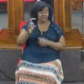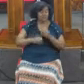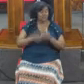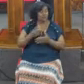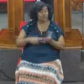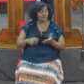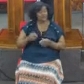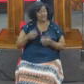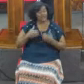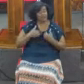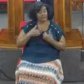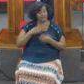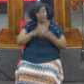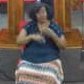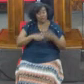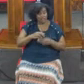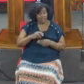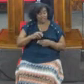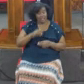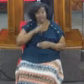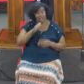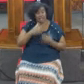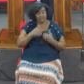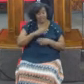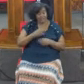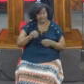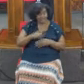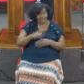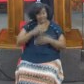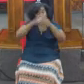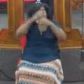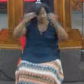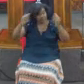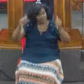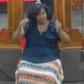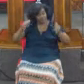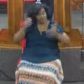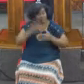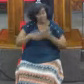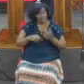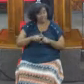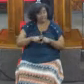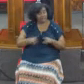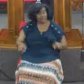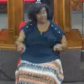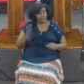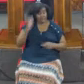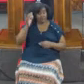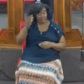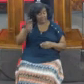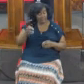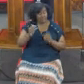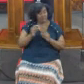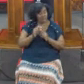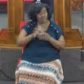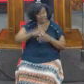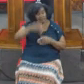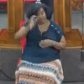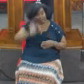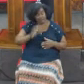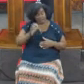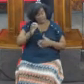gain this whole world and do not lay up for yourself treasures in heaven? What a difference in the message of the Bible and what is